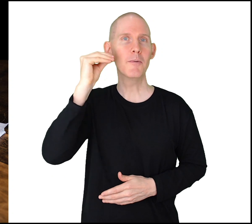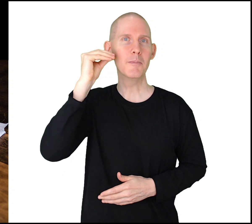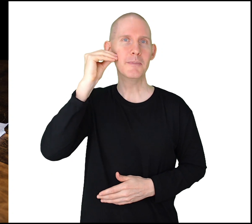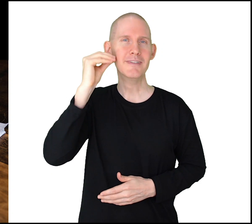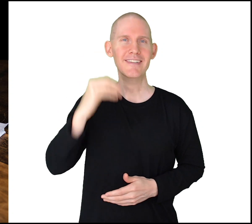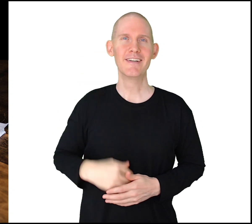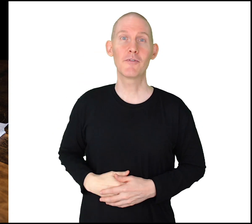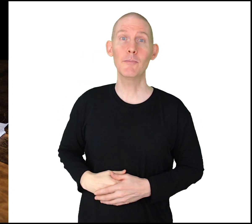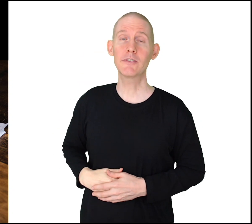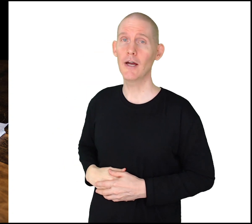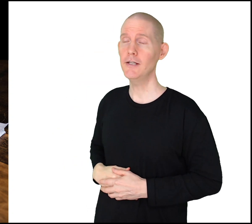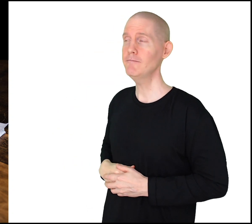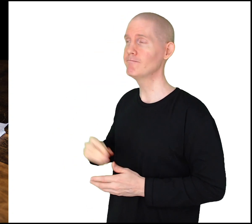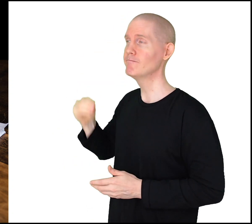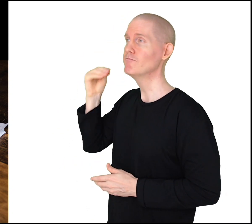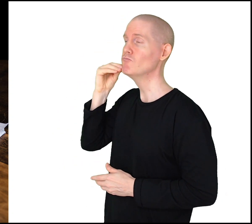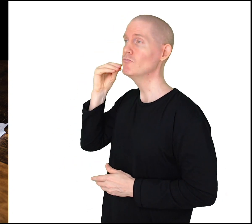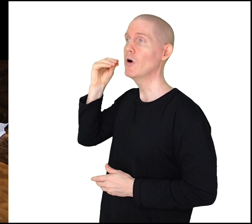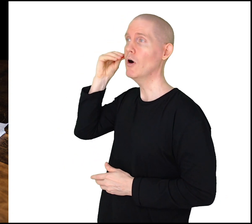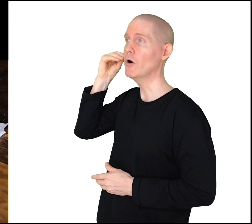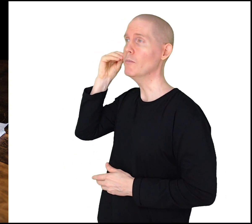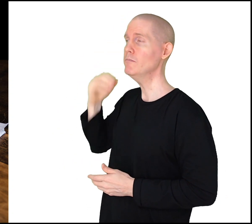Home. From the side. Home.